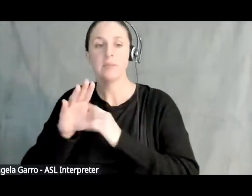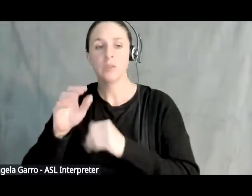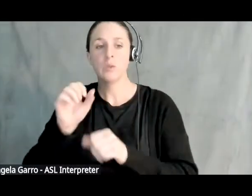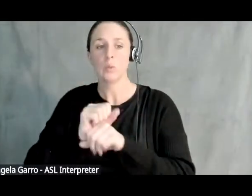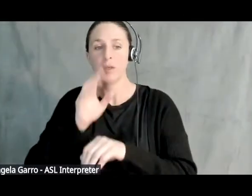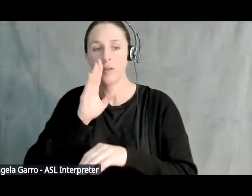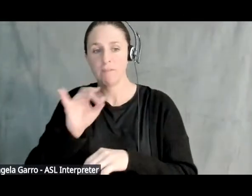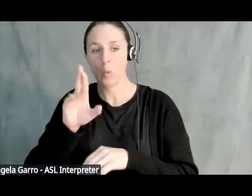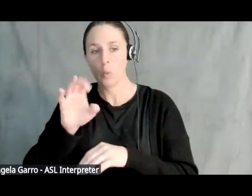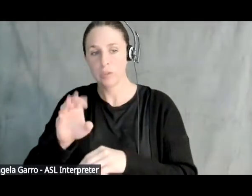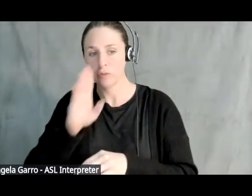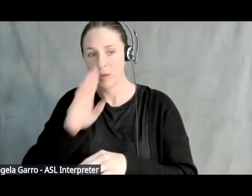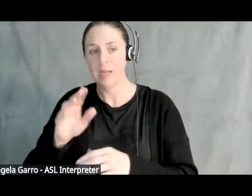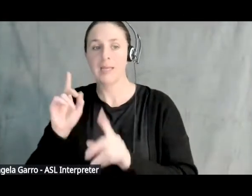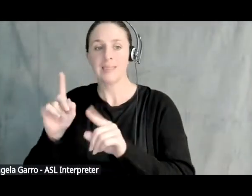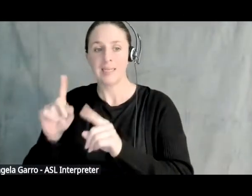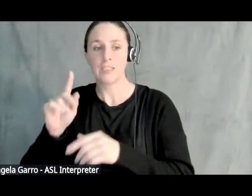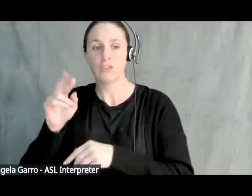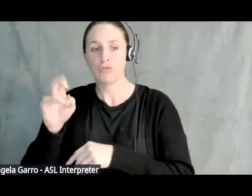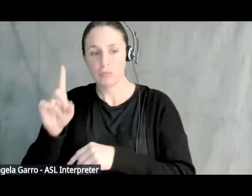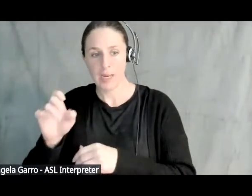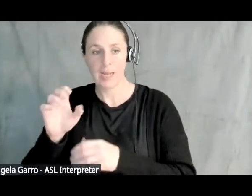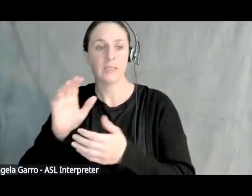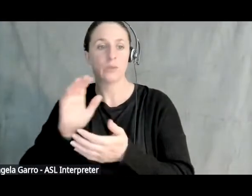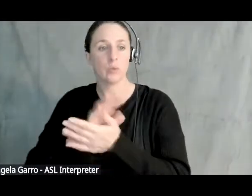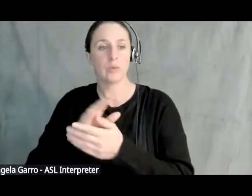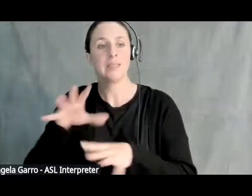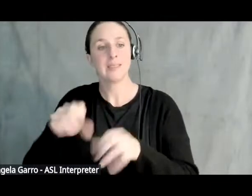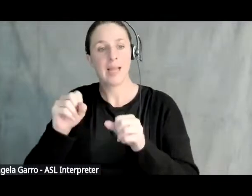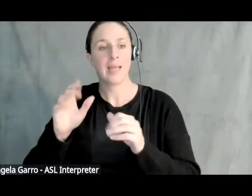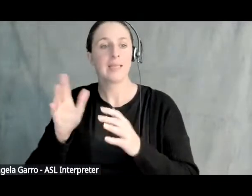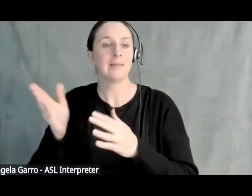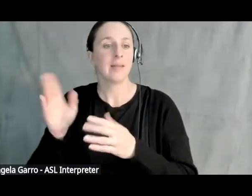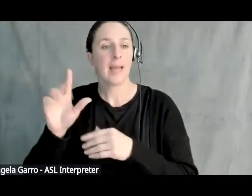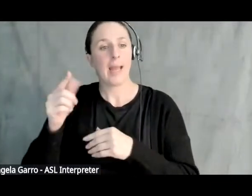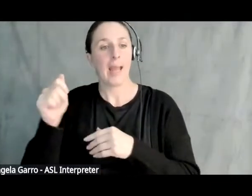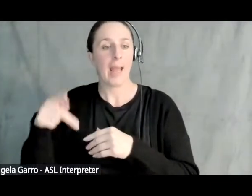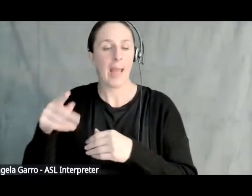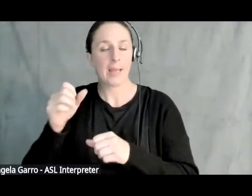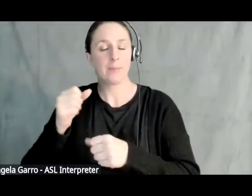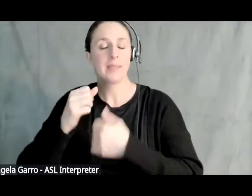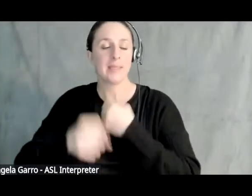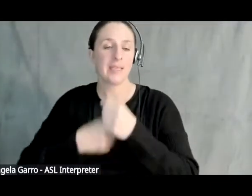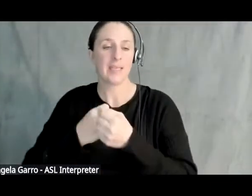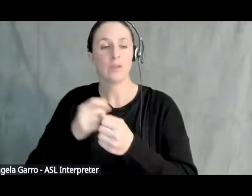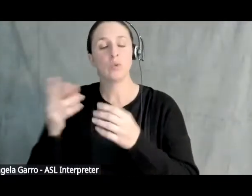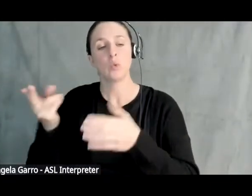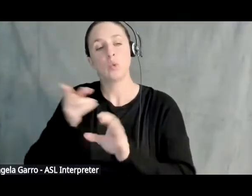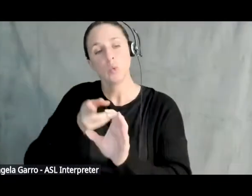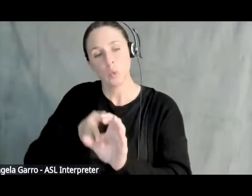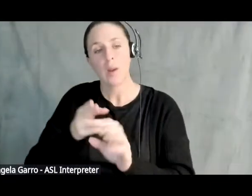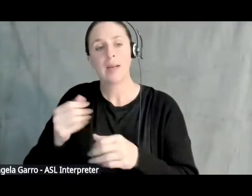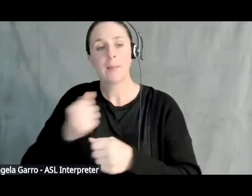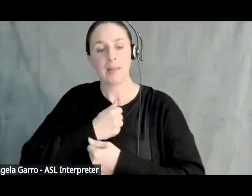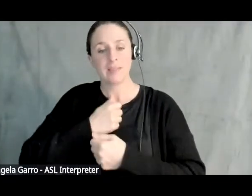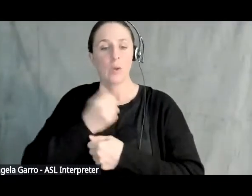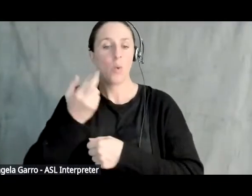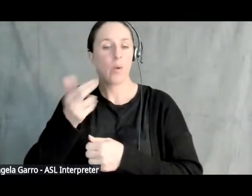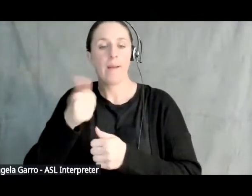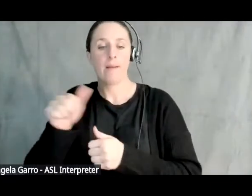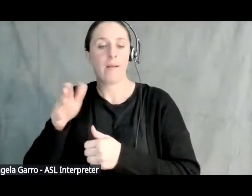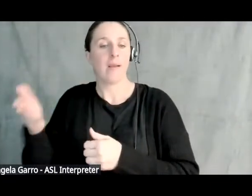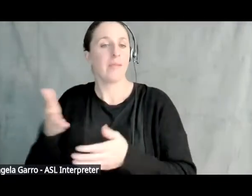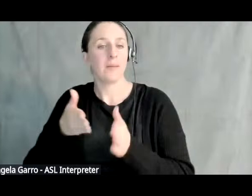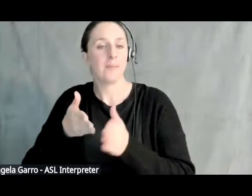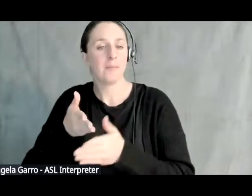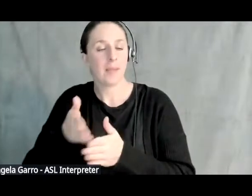attending trade school, taking a gap year, joining the military, or choosing any other plans for their next journey after high school.